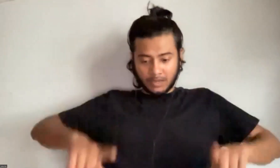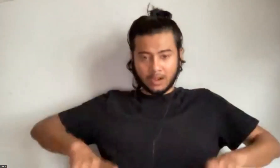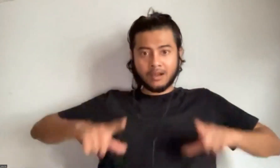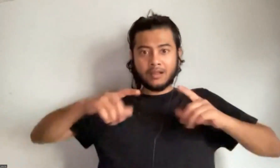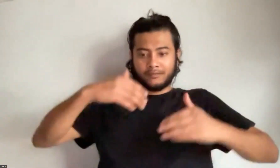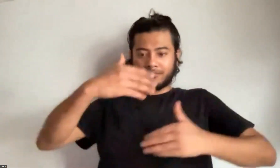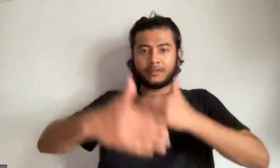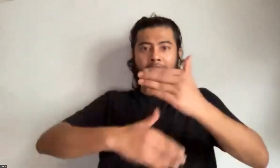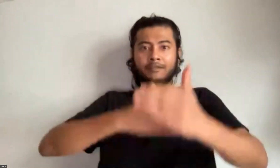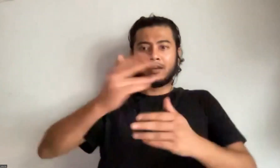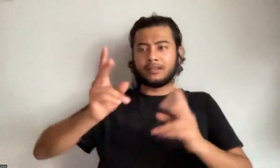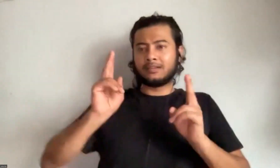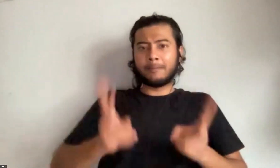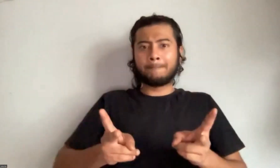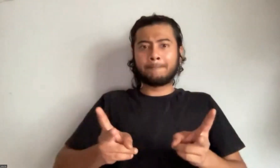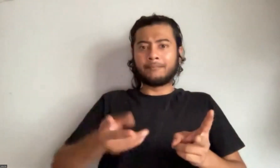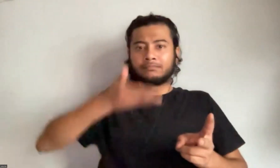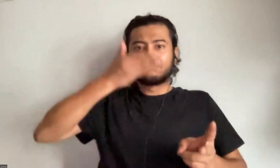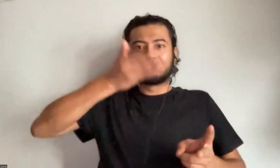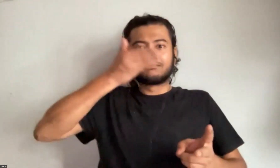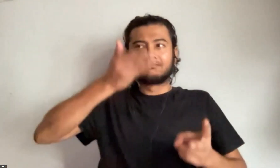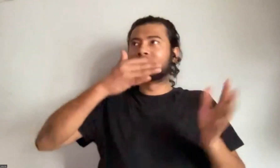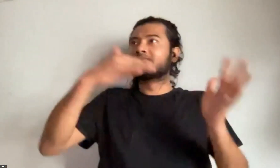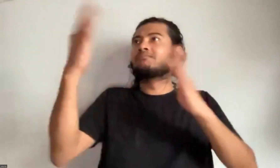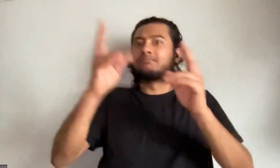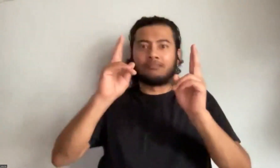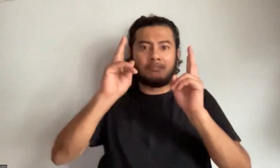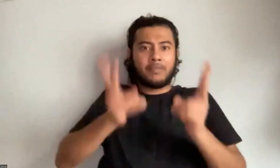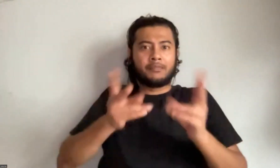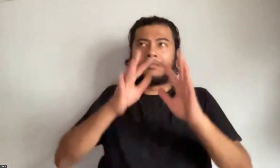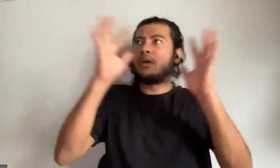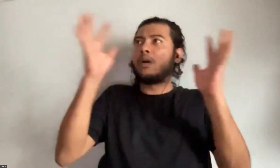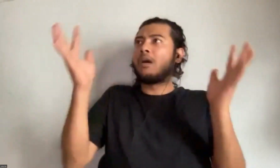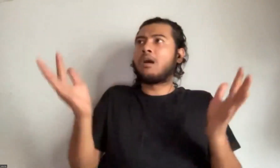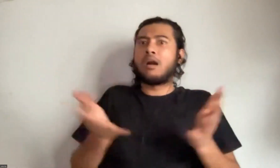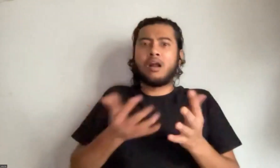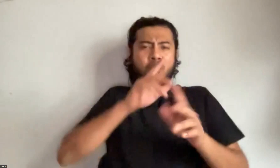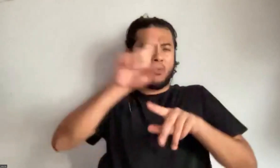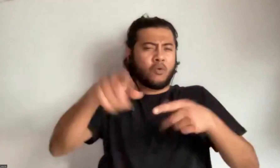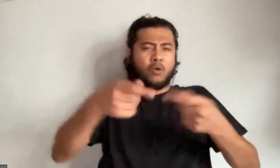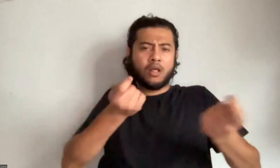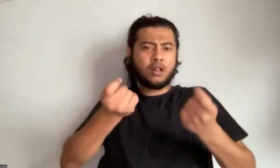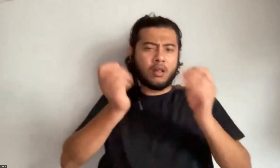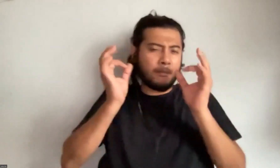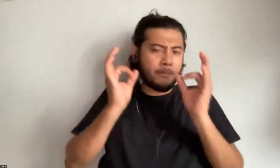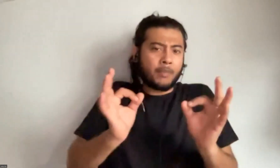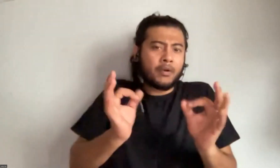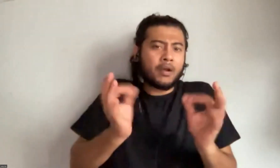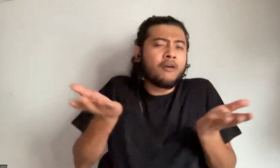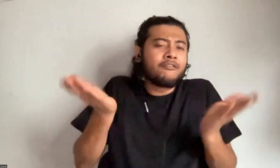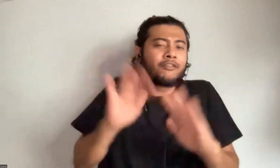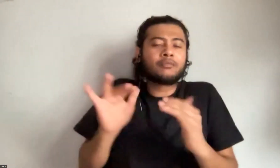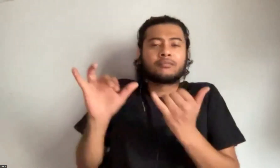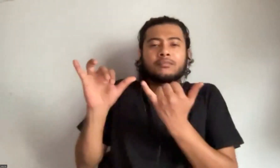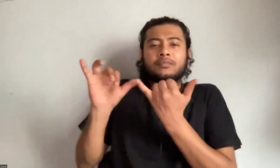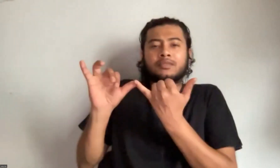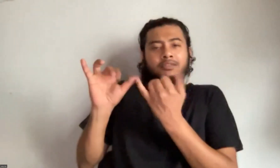proprietor, Krishna is everything. It is he who runs the whole world. So if I start depending and if I